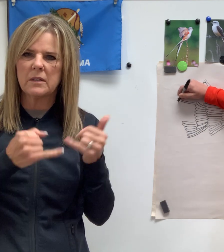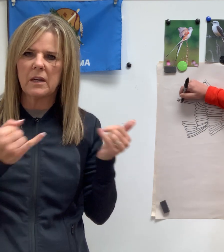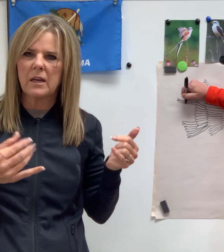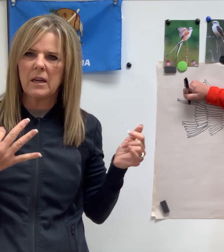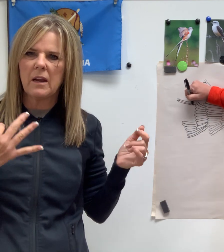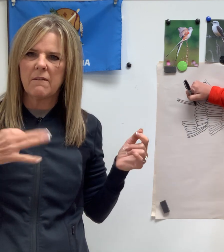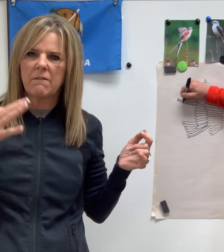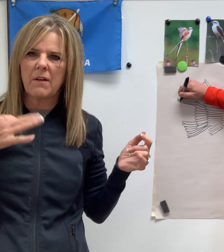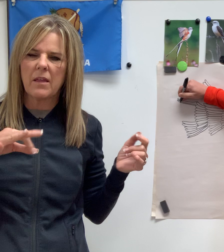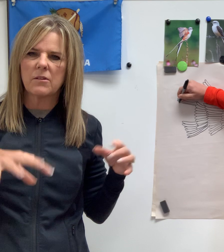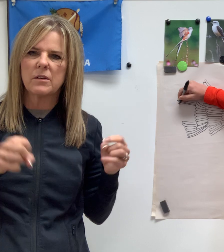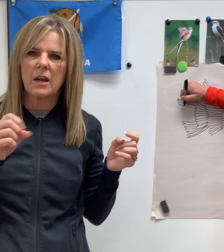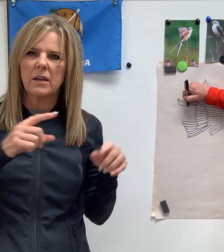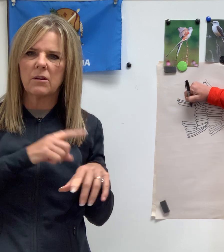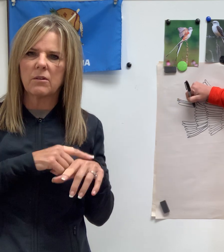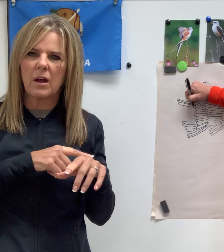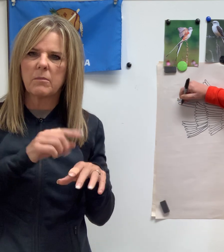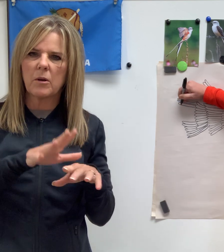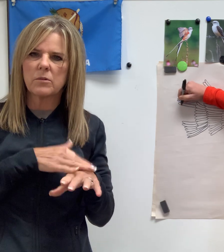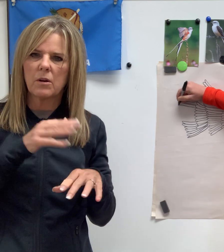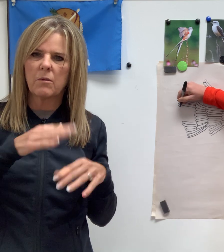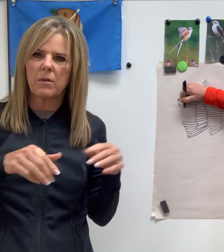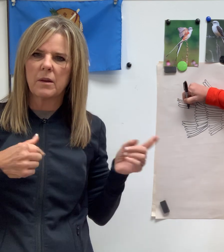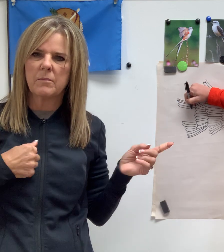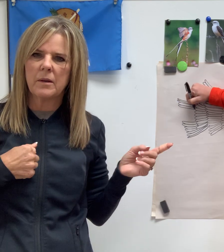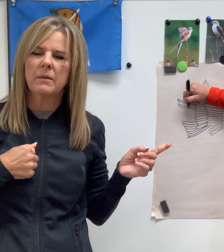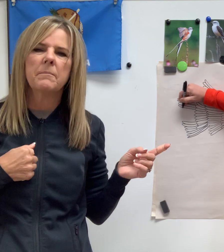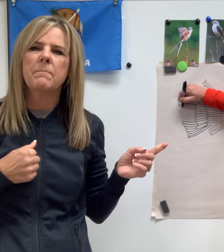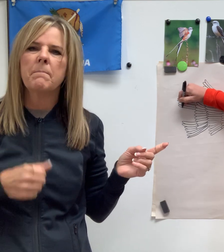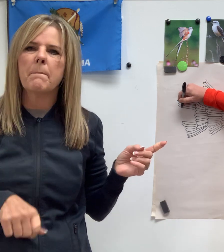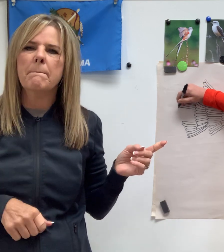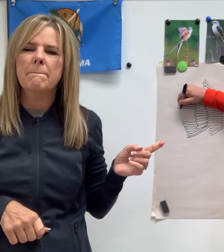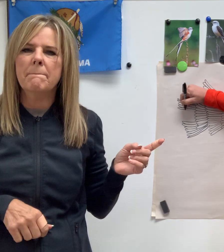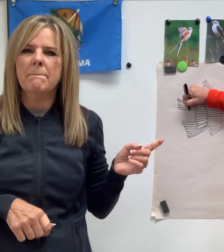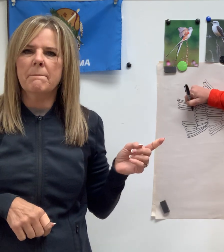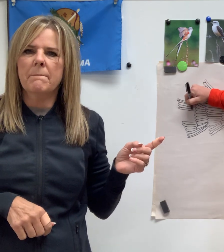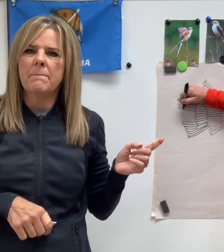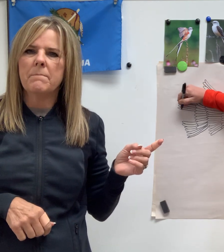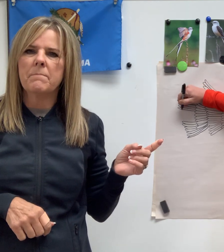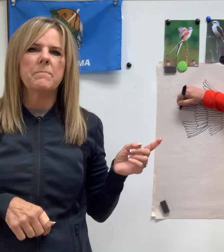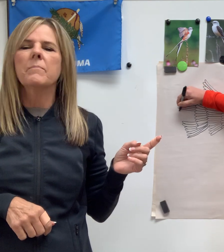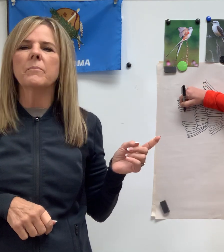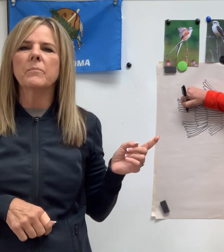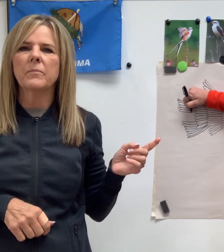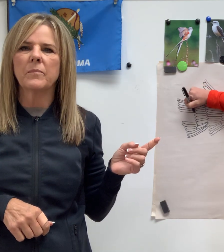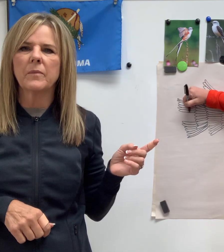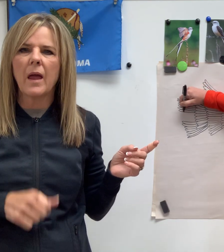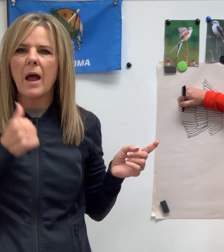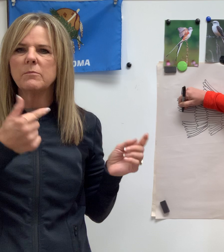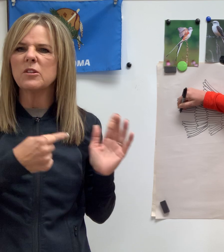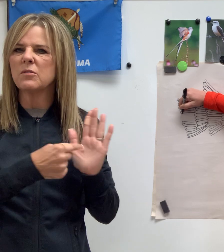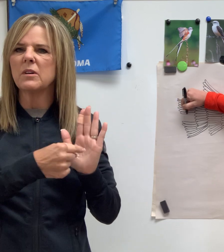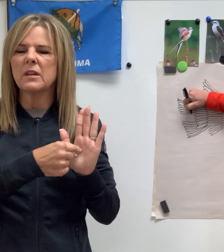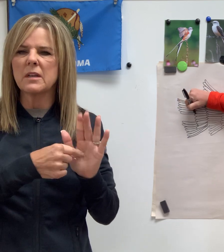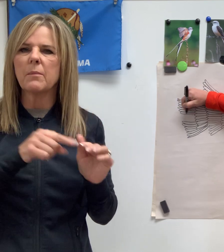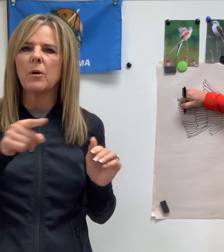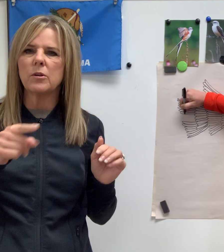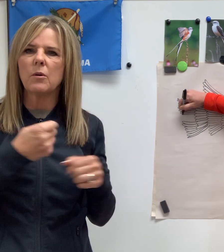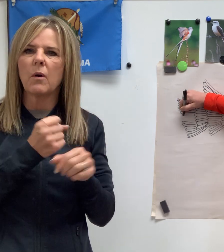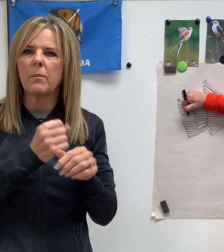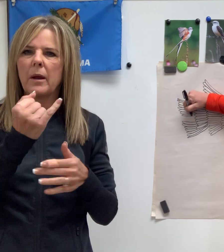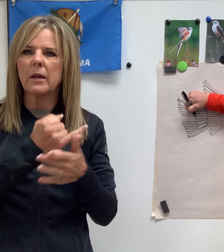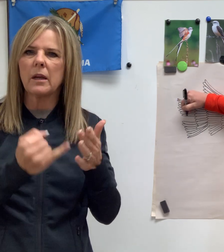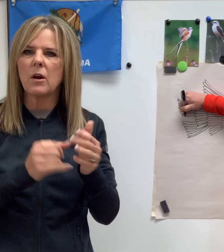feathers. Take your time, go slower than Miss Adams. I'm not making artwork, I'm just doing an example. You are